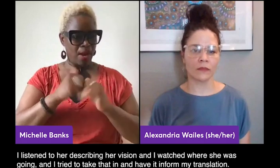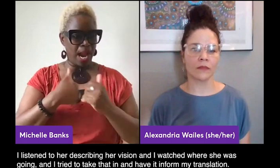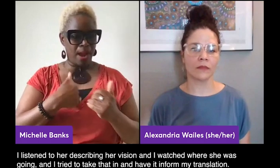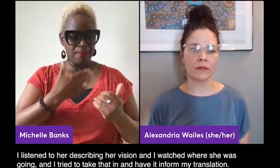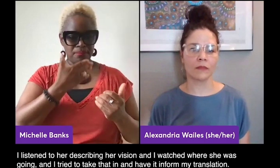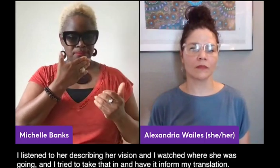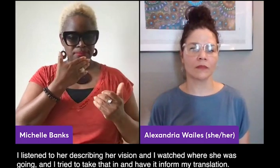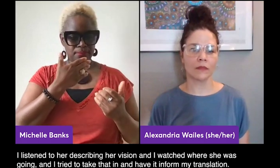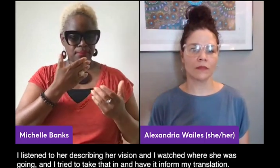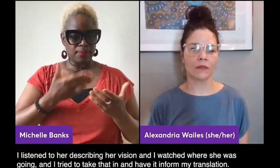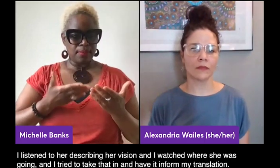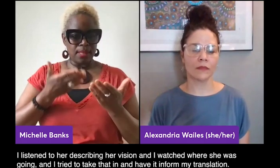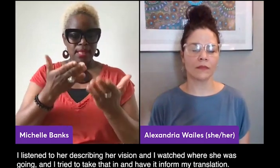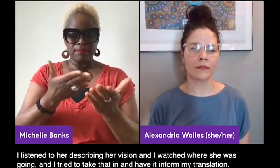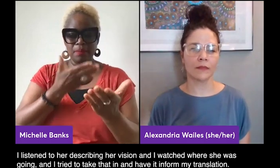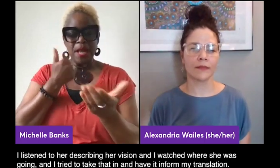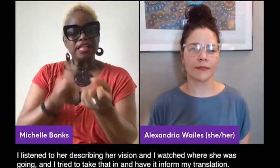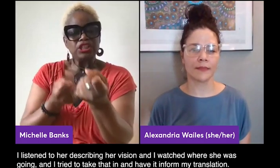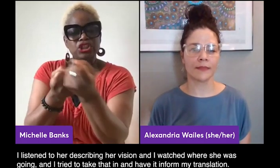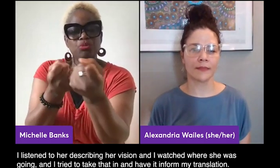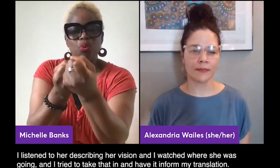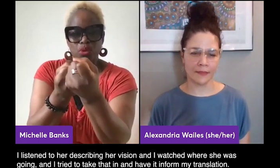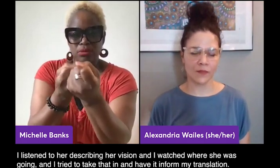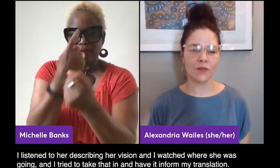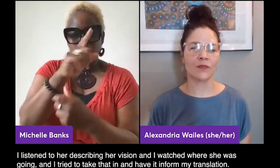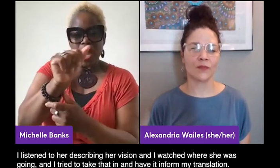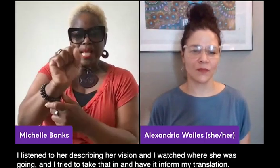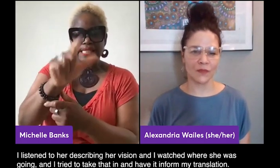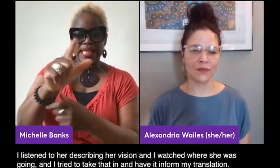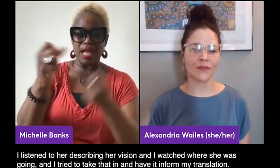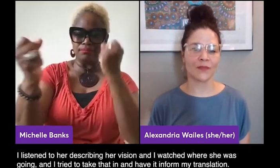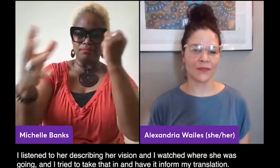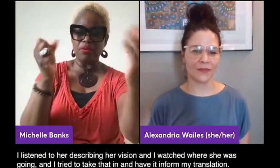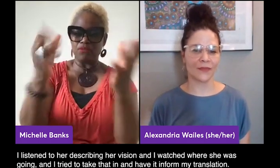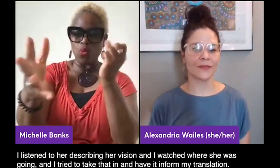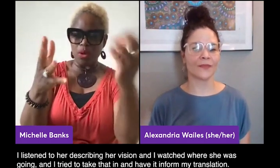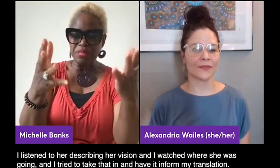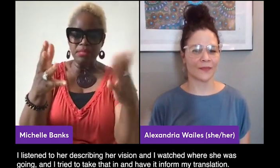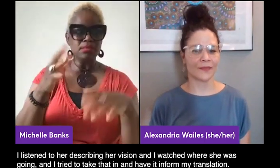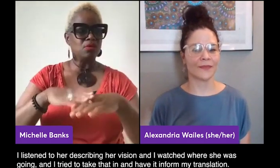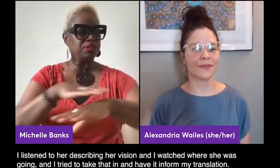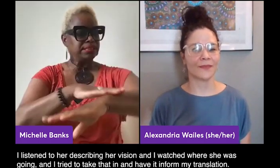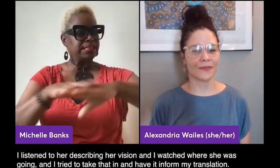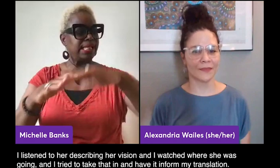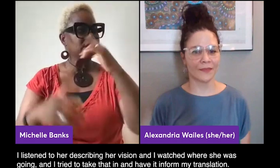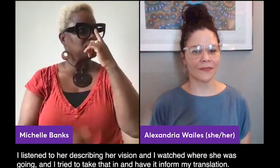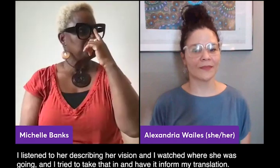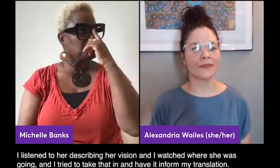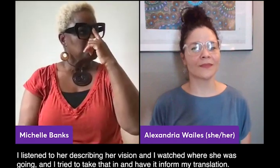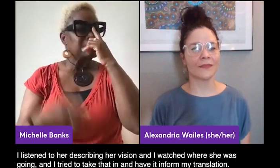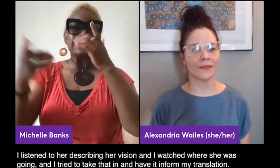That helped me figure out ways to better support the ASL performance on the stage.